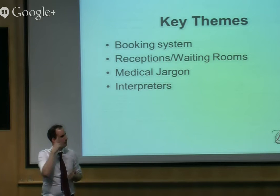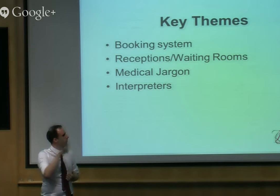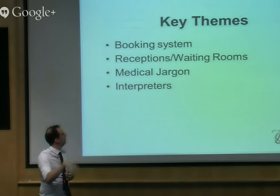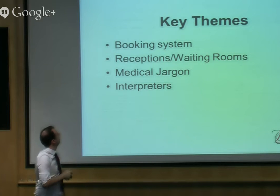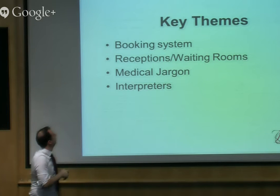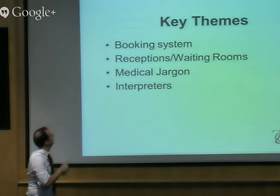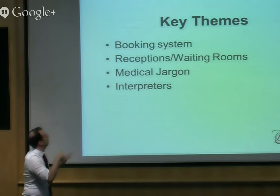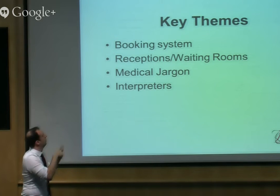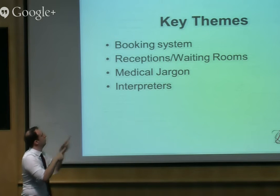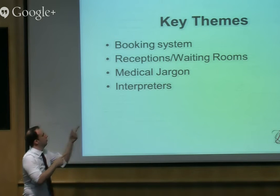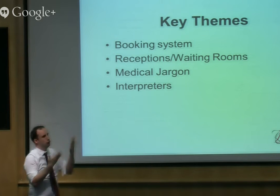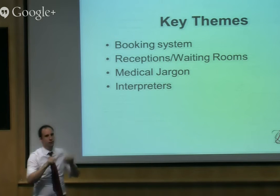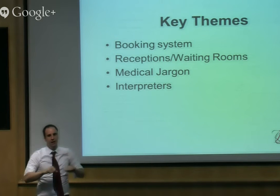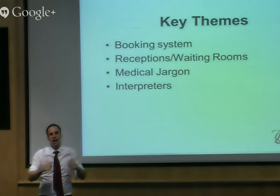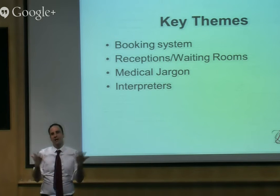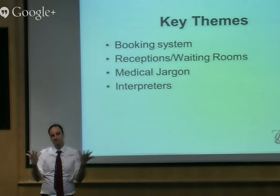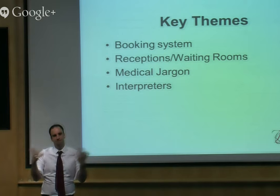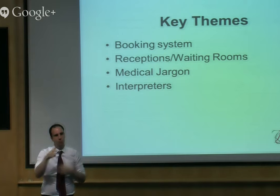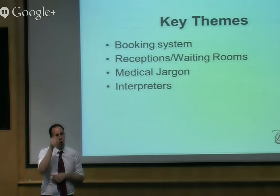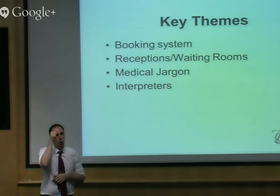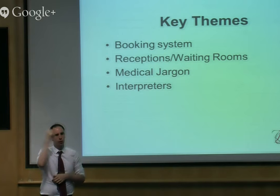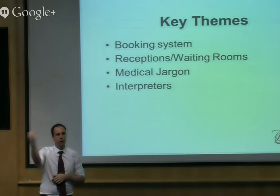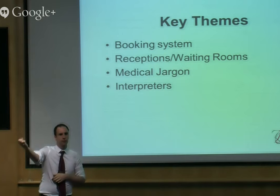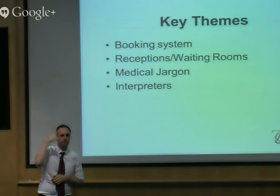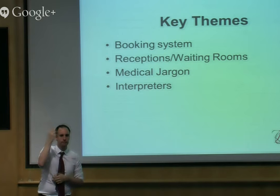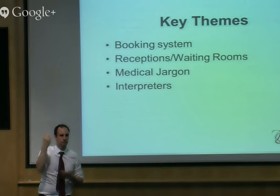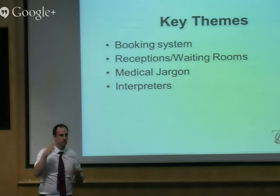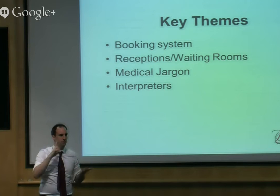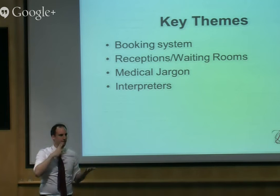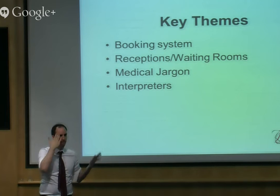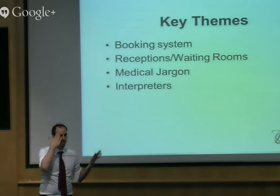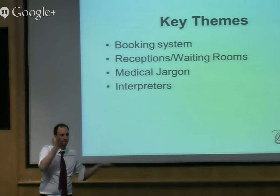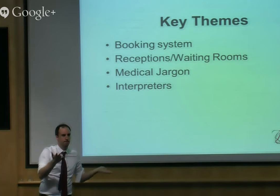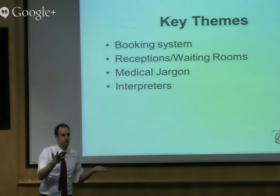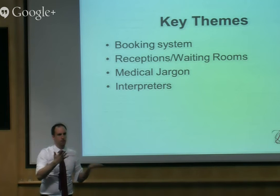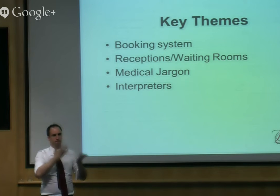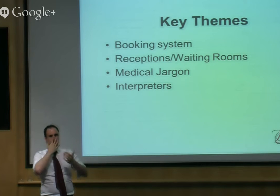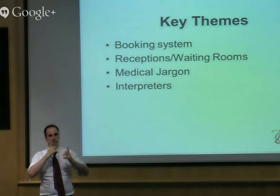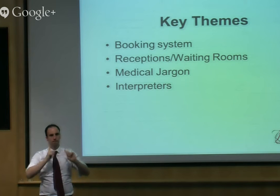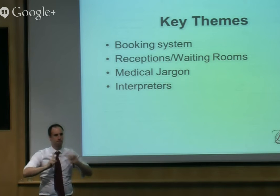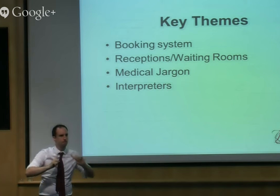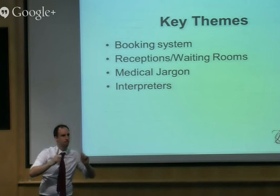GP surgeries, hospitals can use across the country to ensure that interpreters are used?